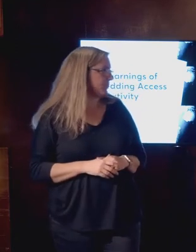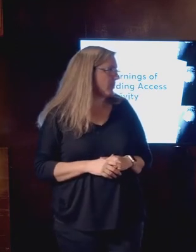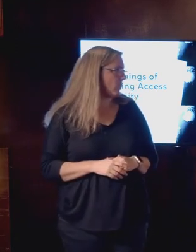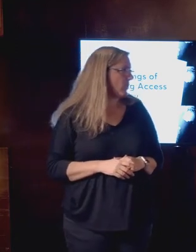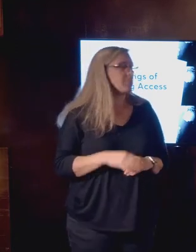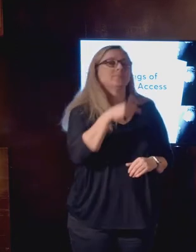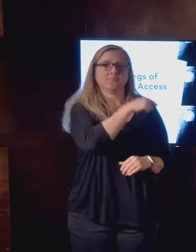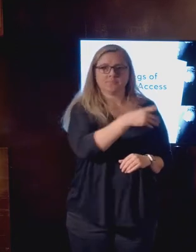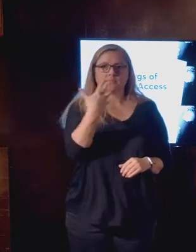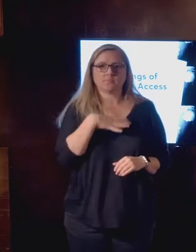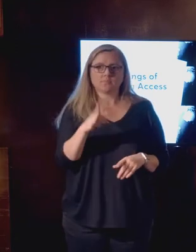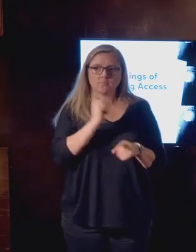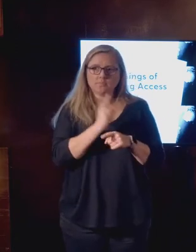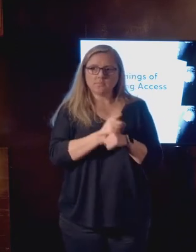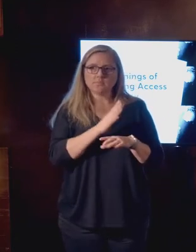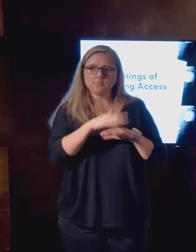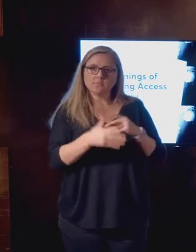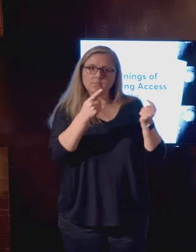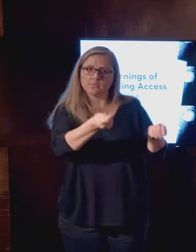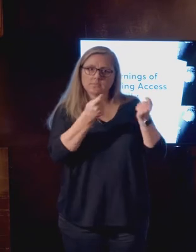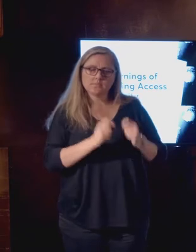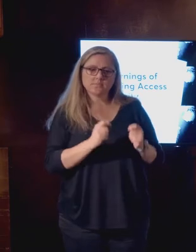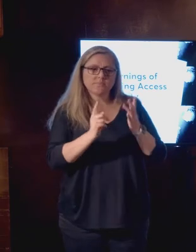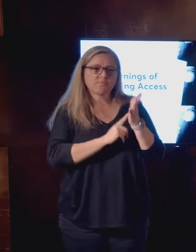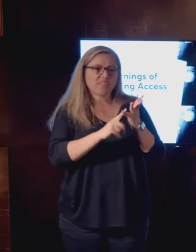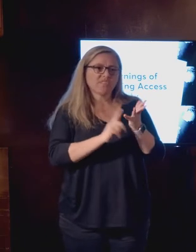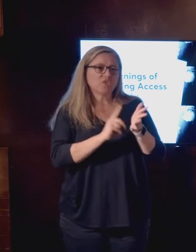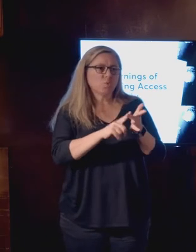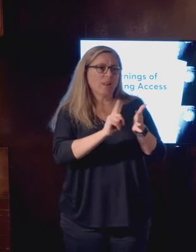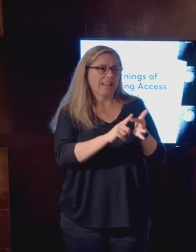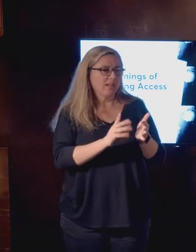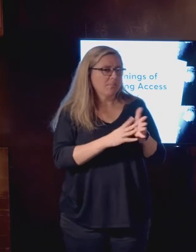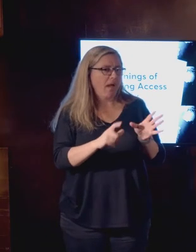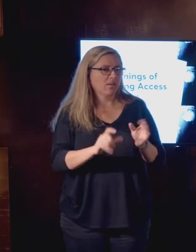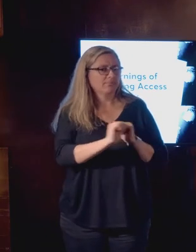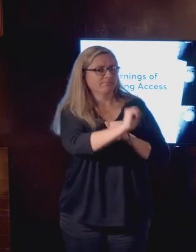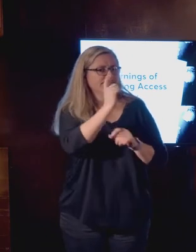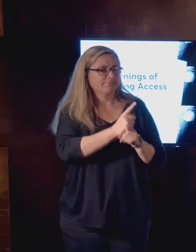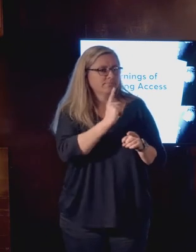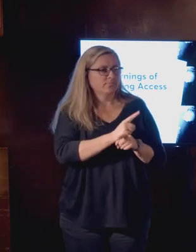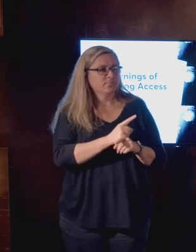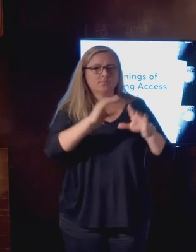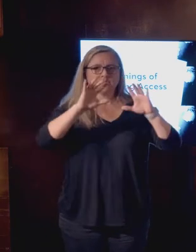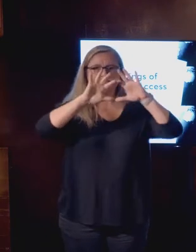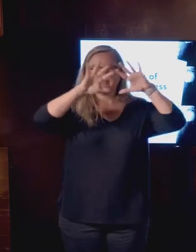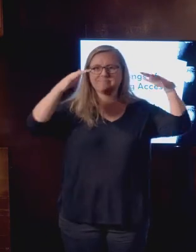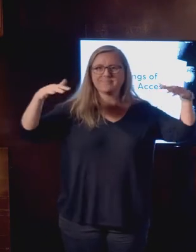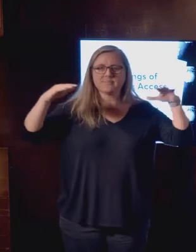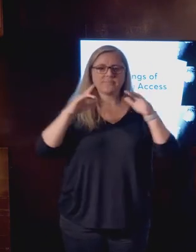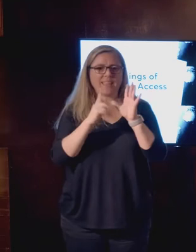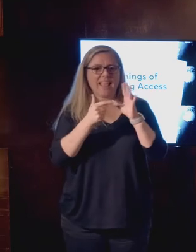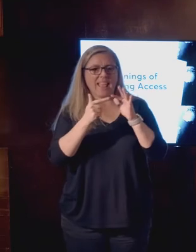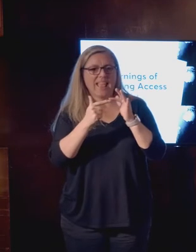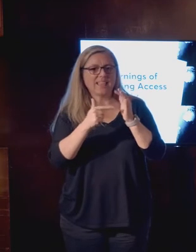leading off from what Julie Mack said, and the aesthetics of access. What one thing I found really